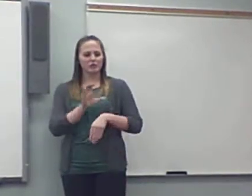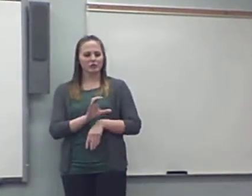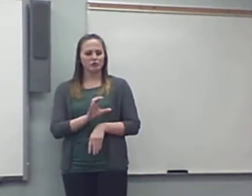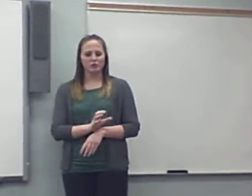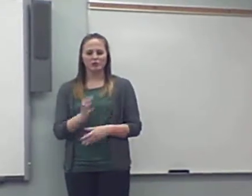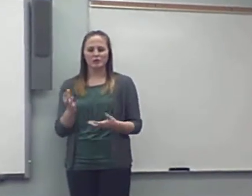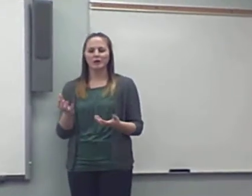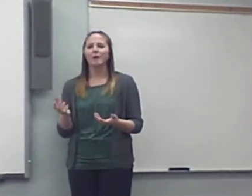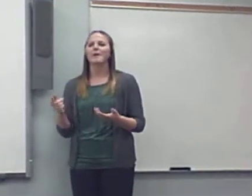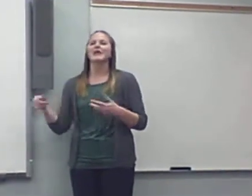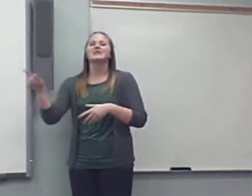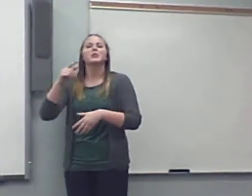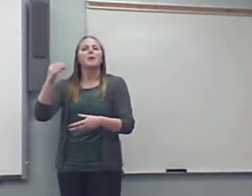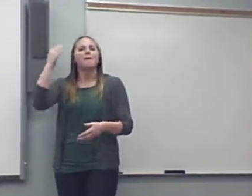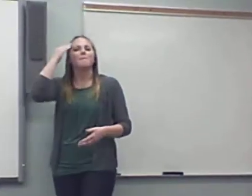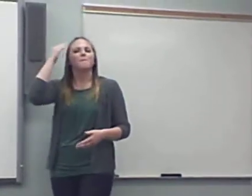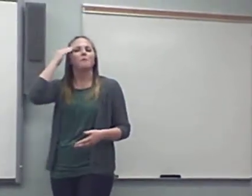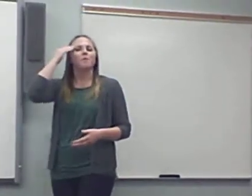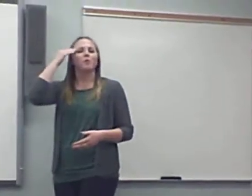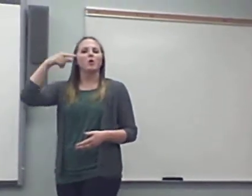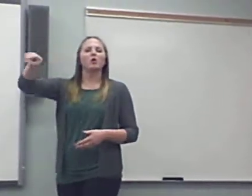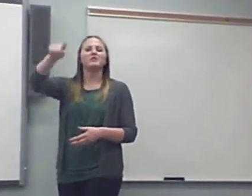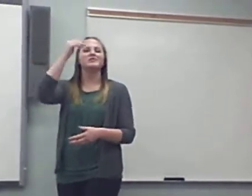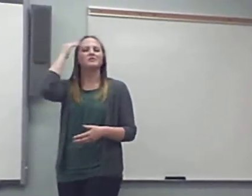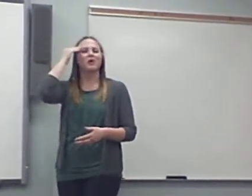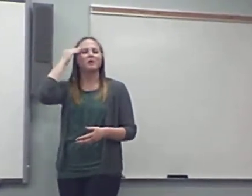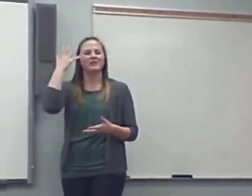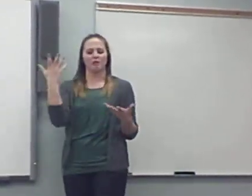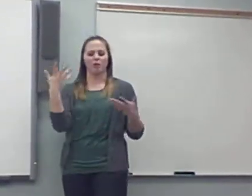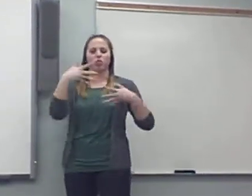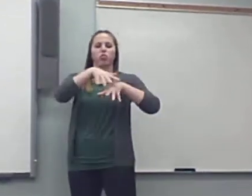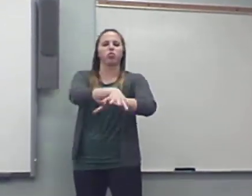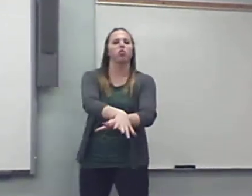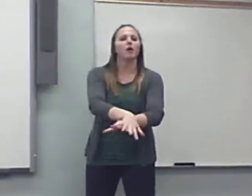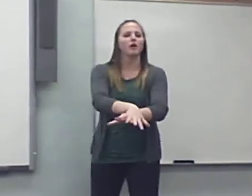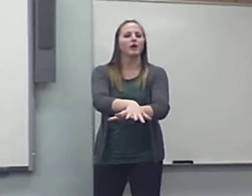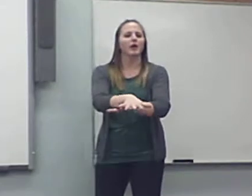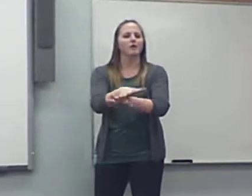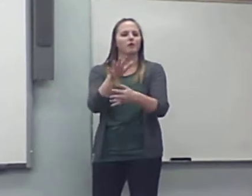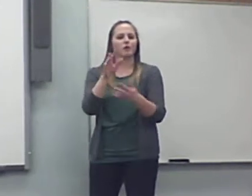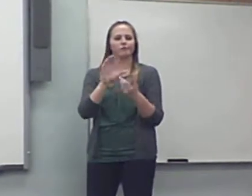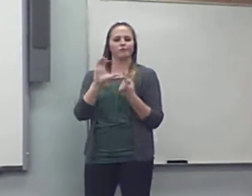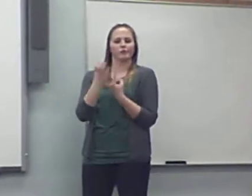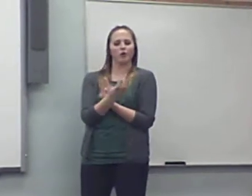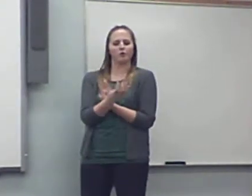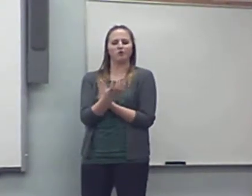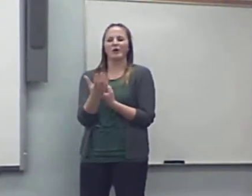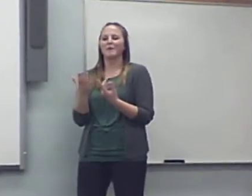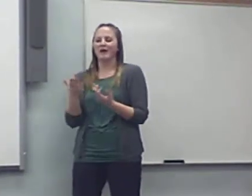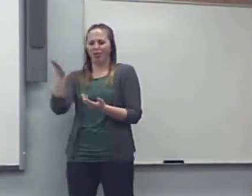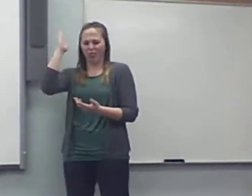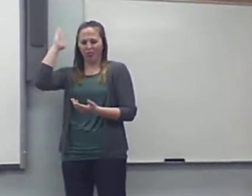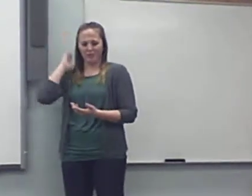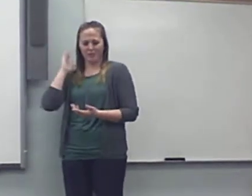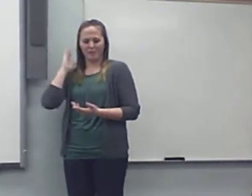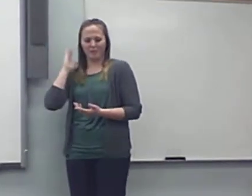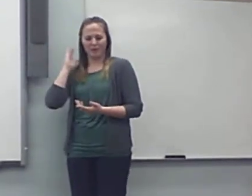those stories. Just because that's part of our mainstream culture, they didn't have access to any of those. And that's really important as professionals today